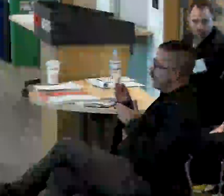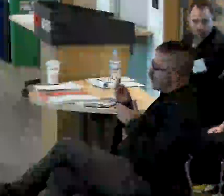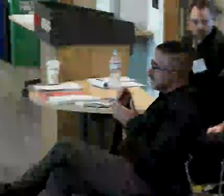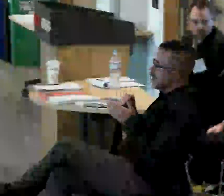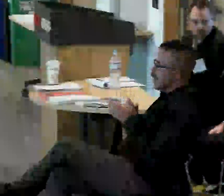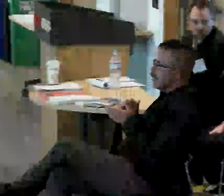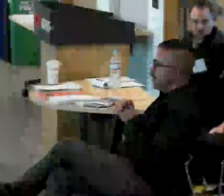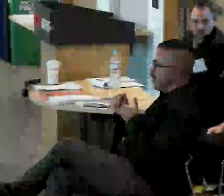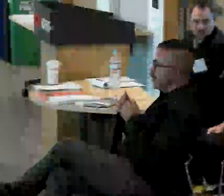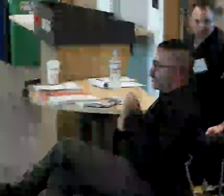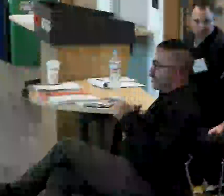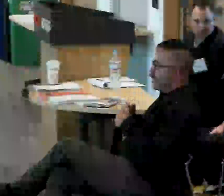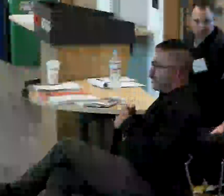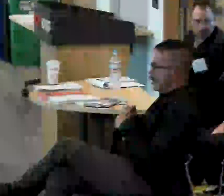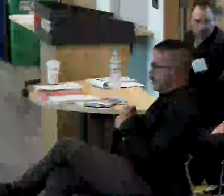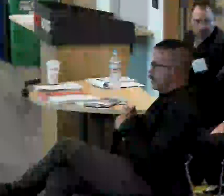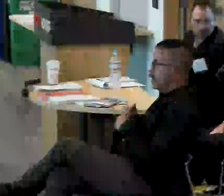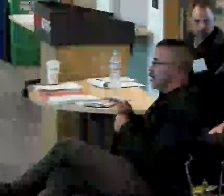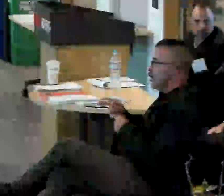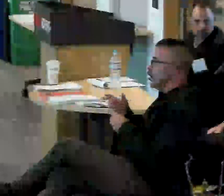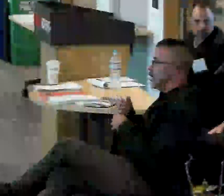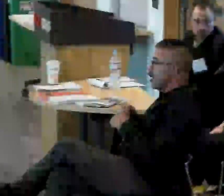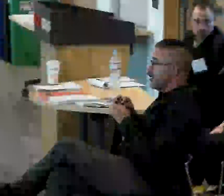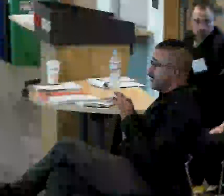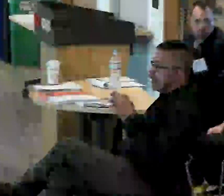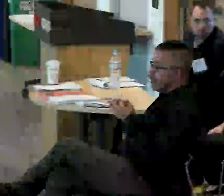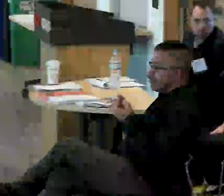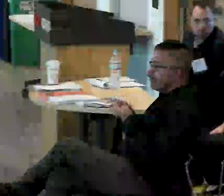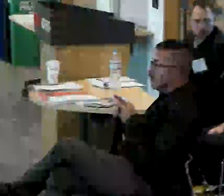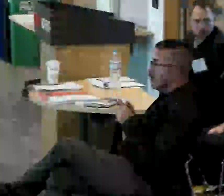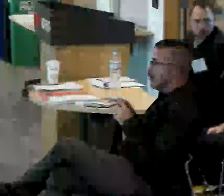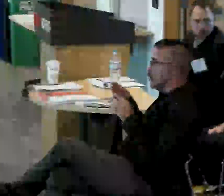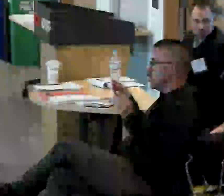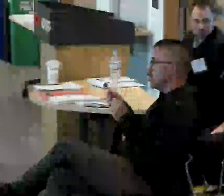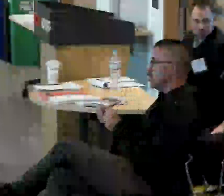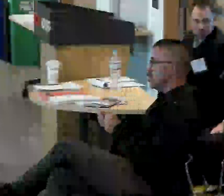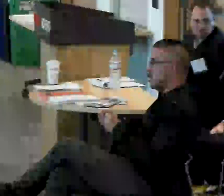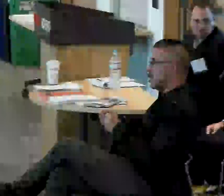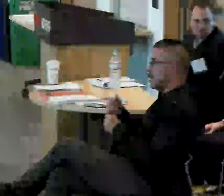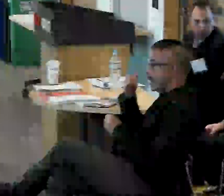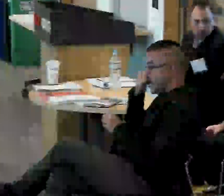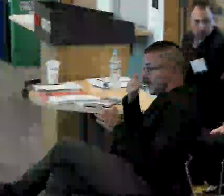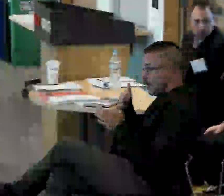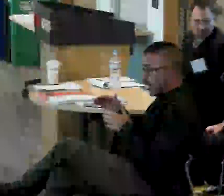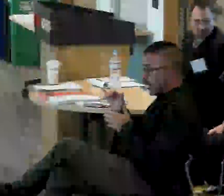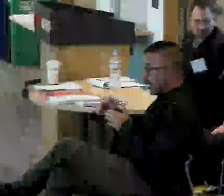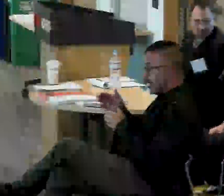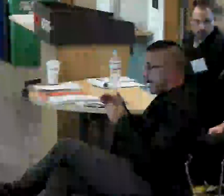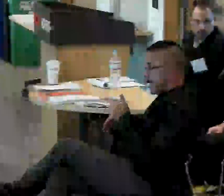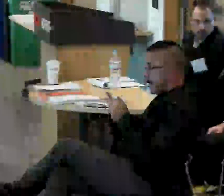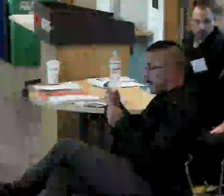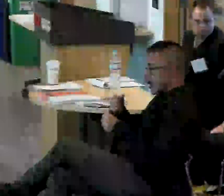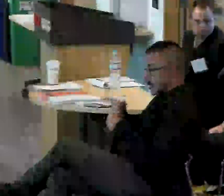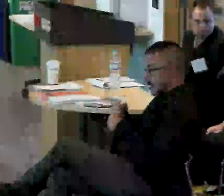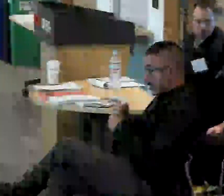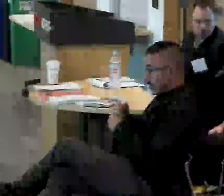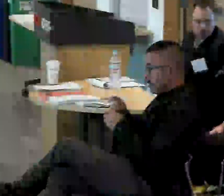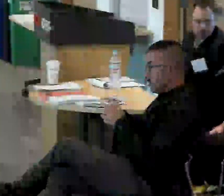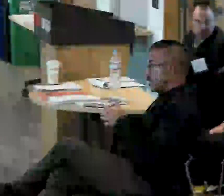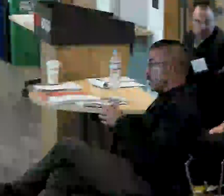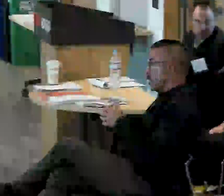crowdfund, and you could get $14,000 together. Maybe if you sort of planned it toward the end of one year and the beginning of another year, you could get, you know, as much as, you